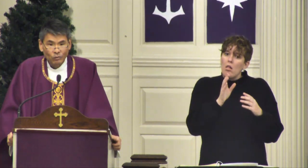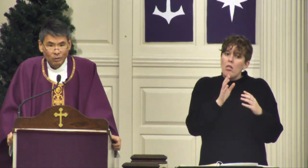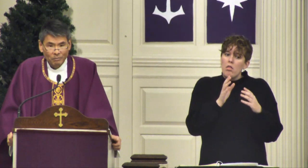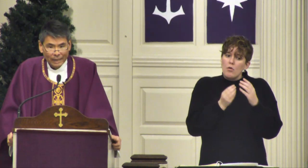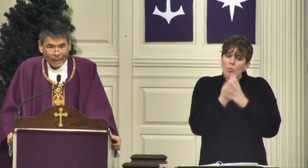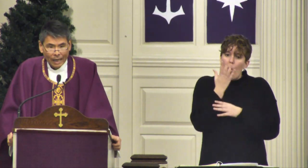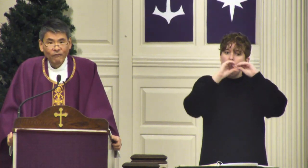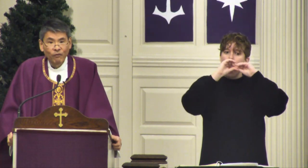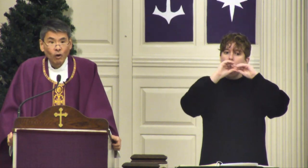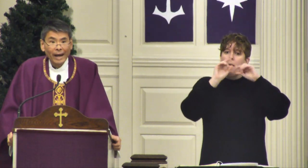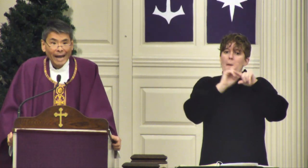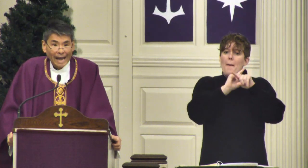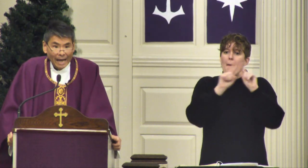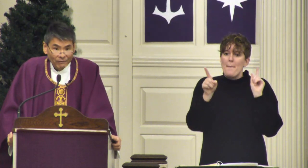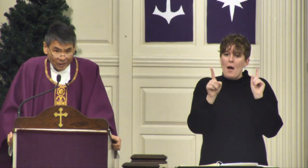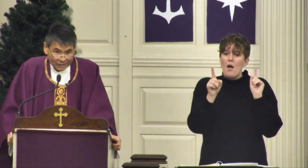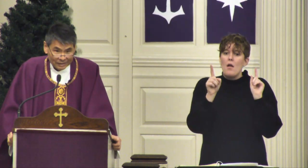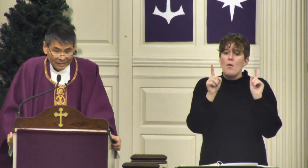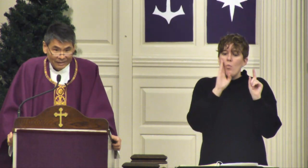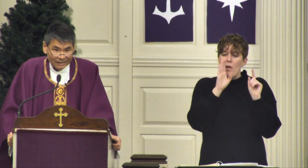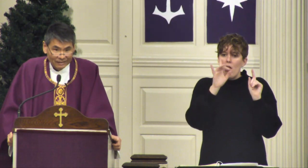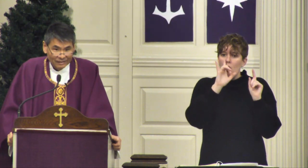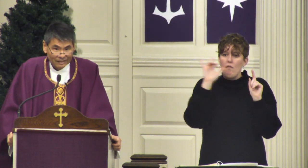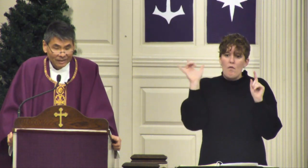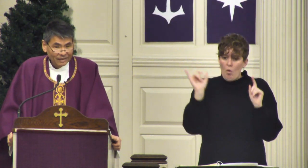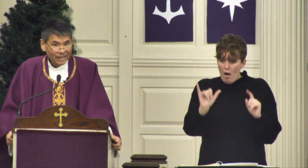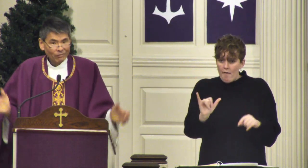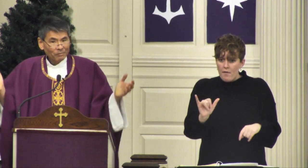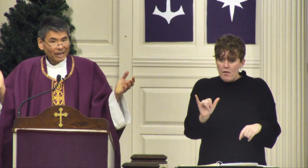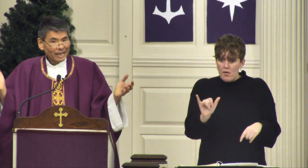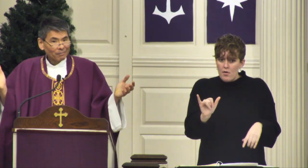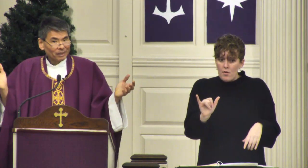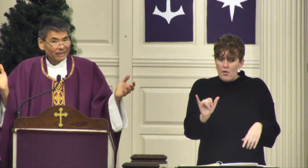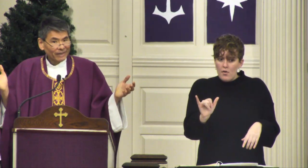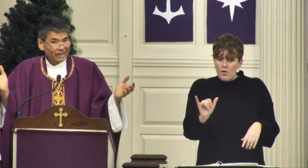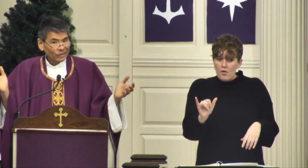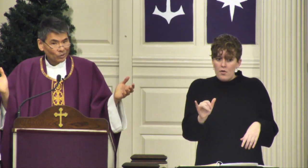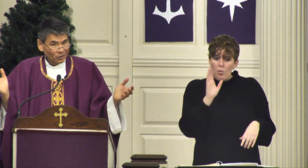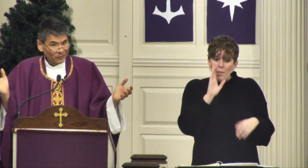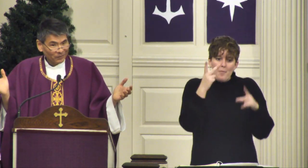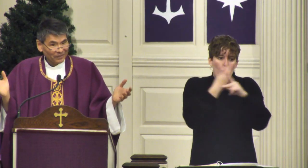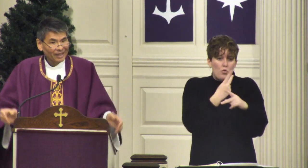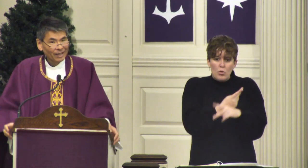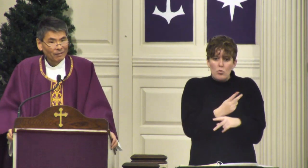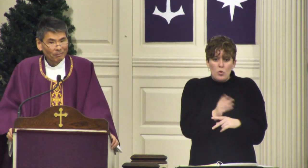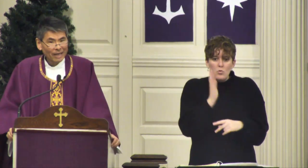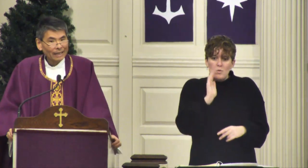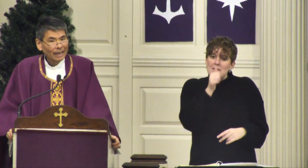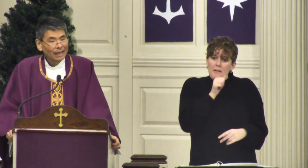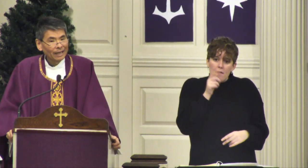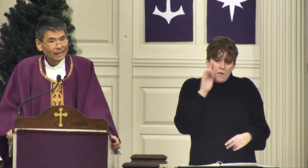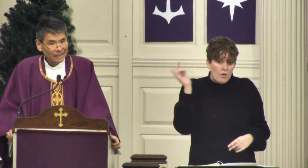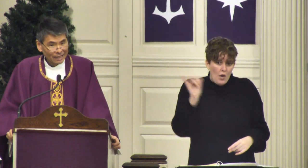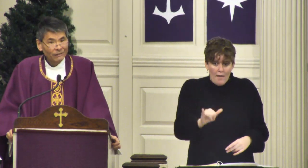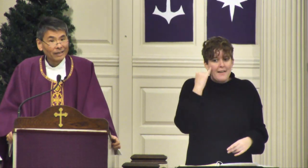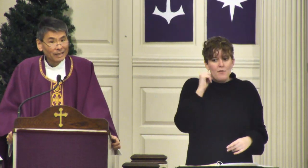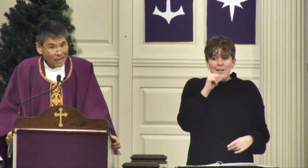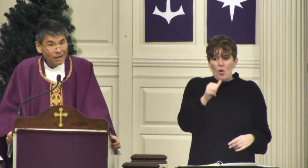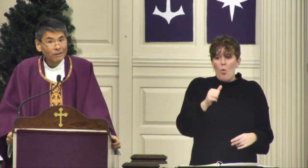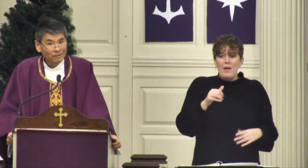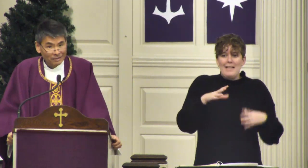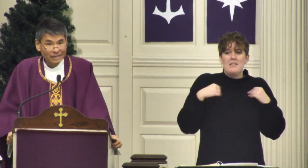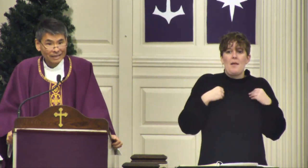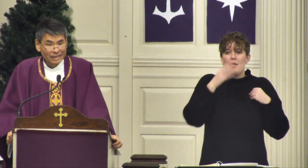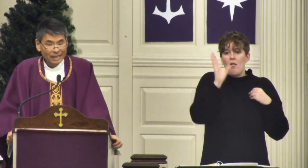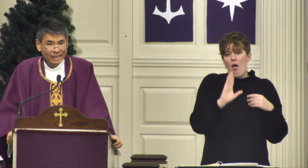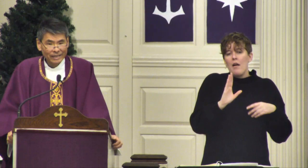be forever. Now, we might not believe that's true, but the Son of God